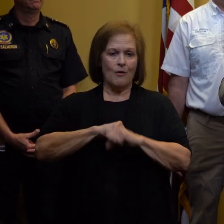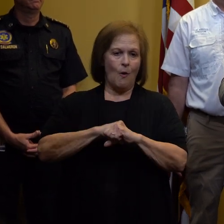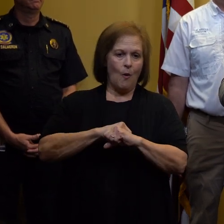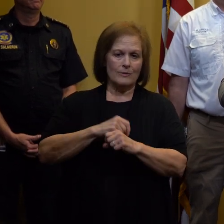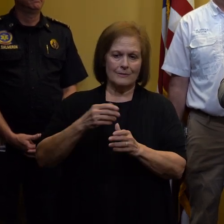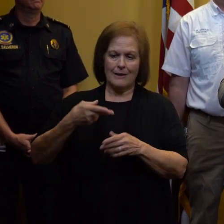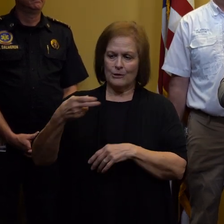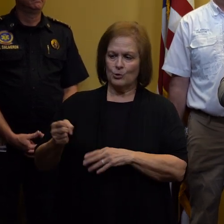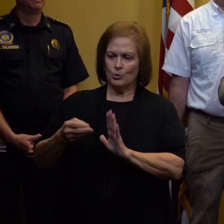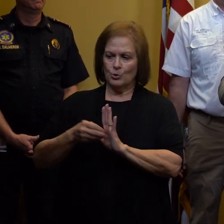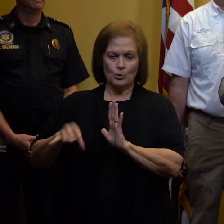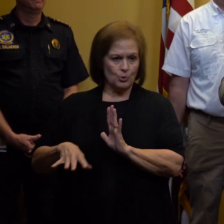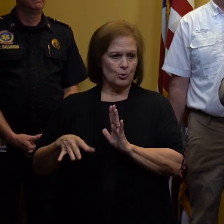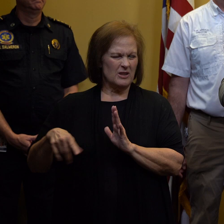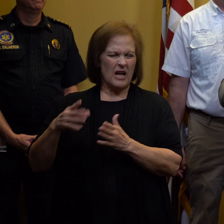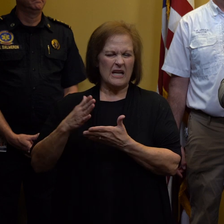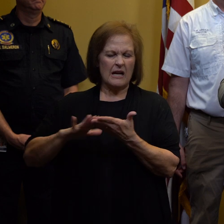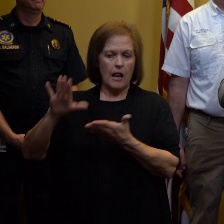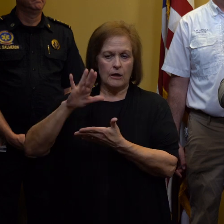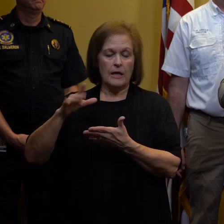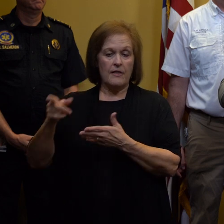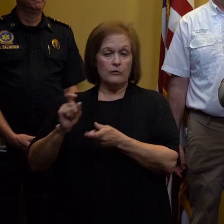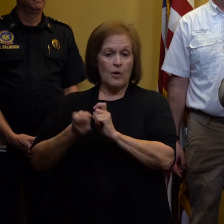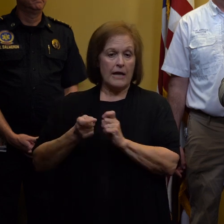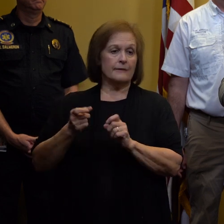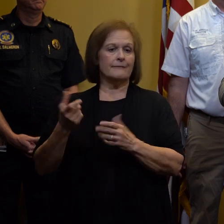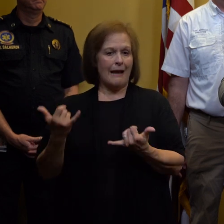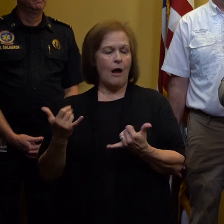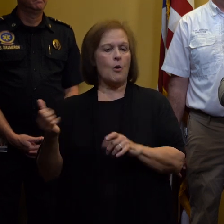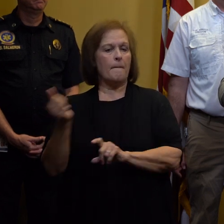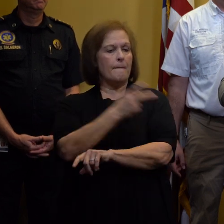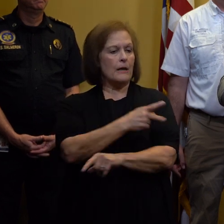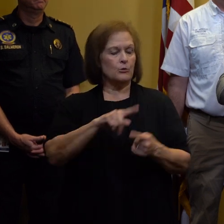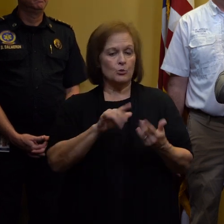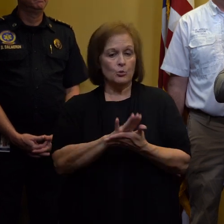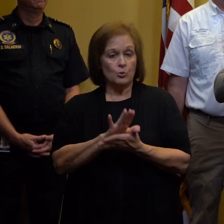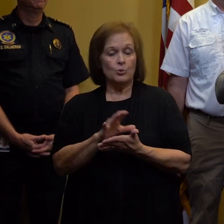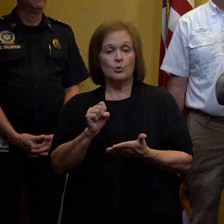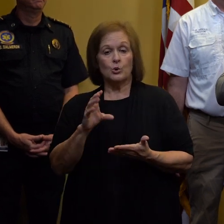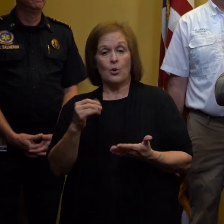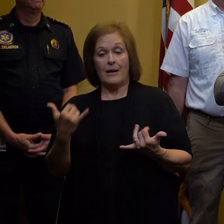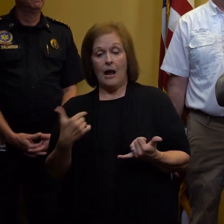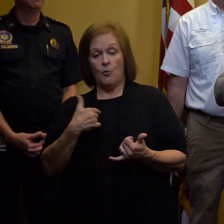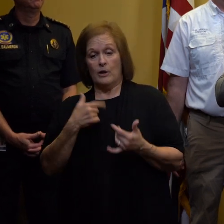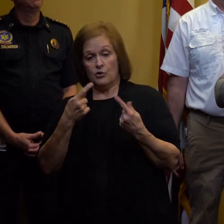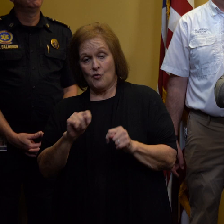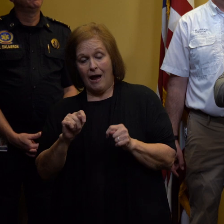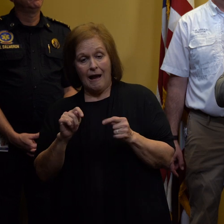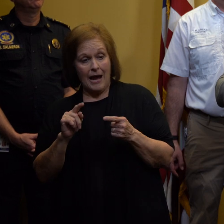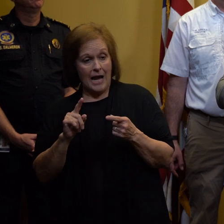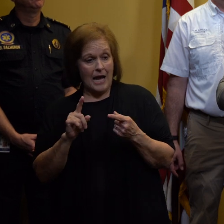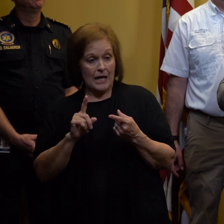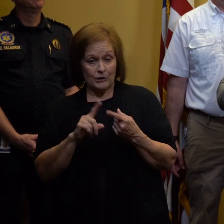students. They transition, high school and college students, they've transitioned to return back to school. So now we're trying to assemble enough